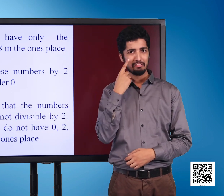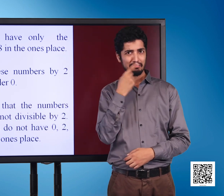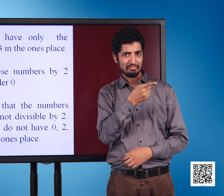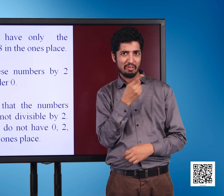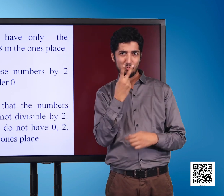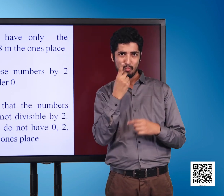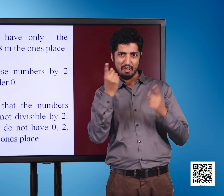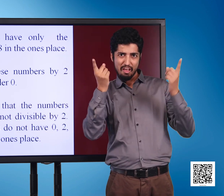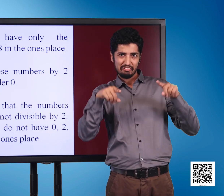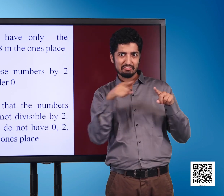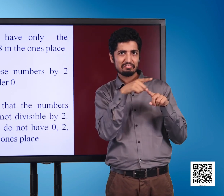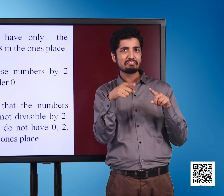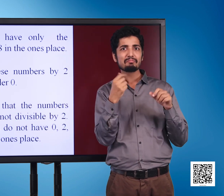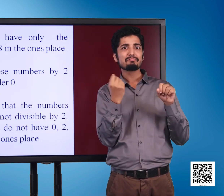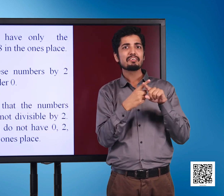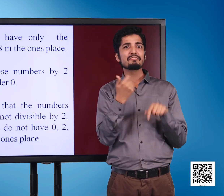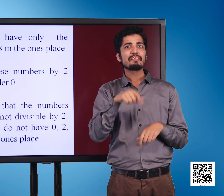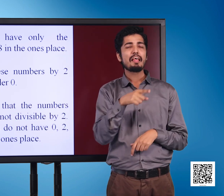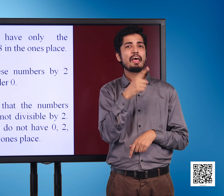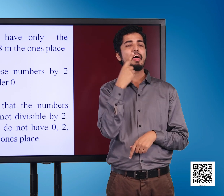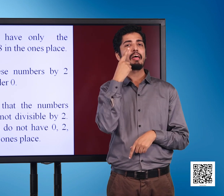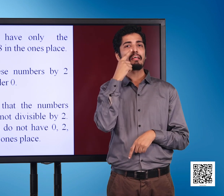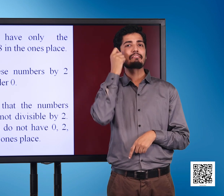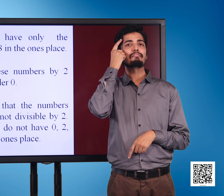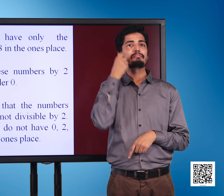4829 are not divisible by 2.